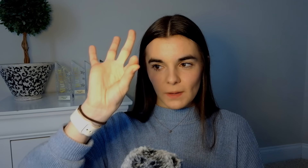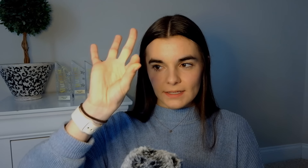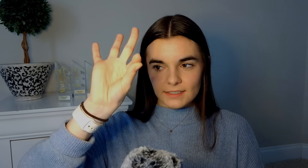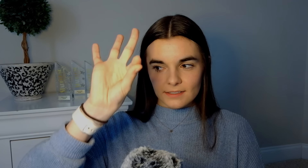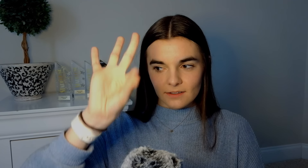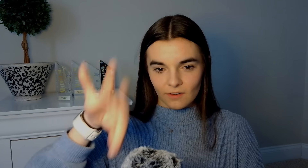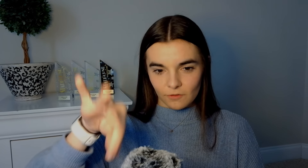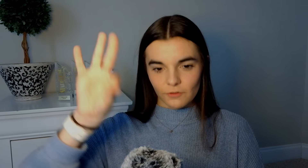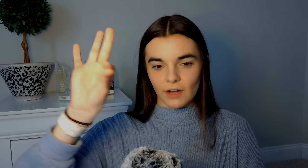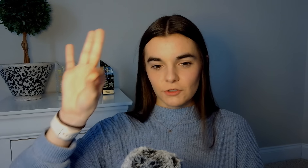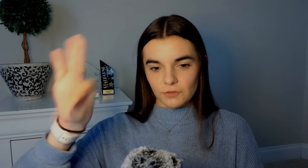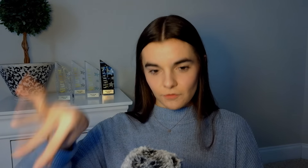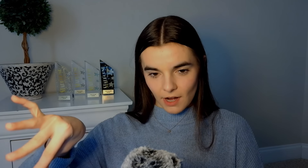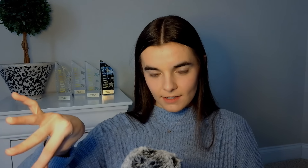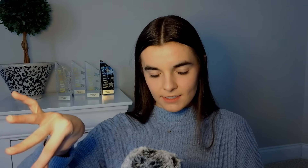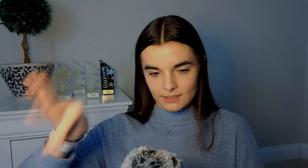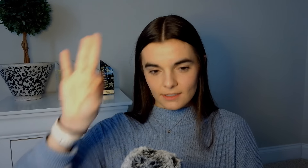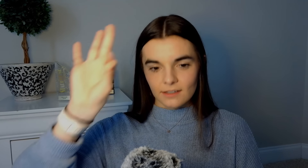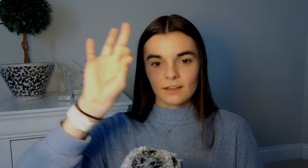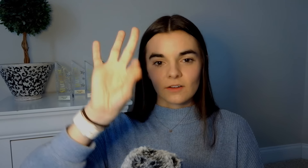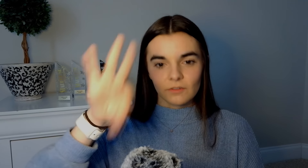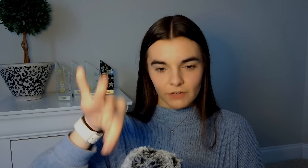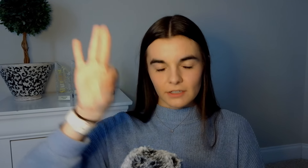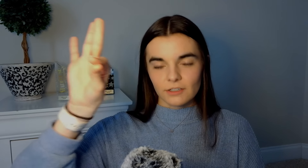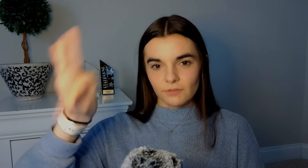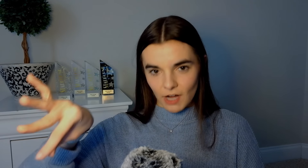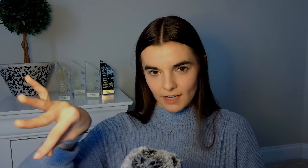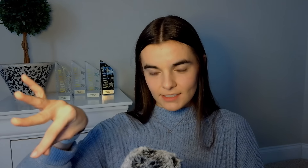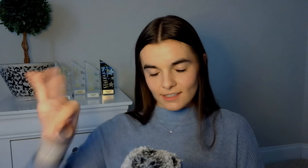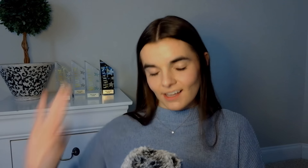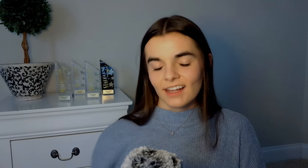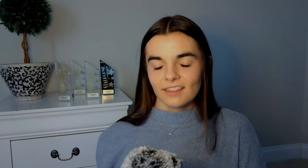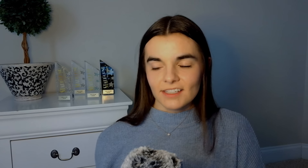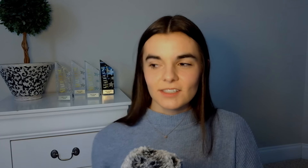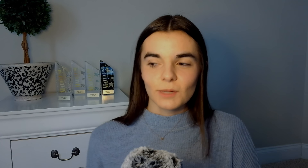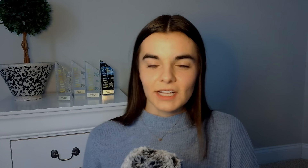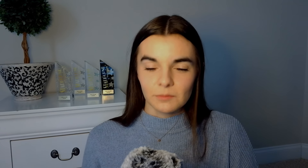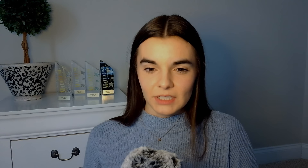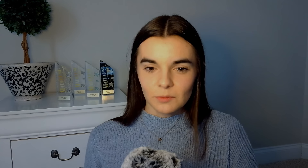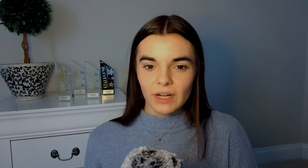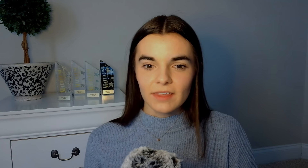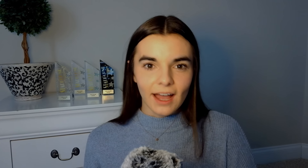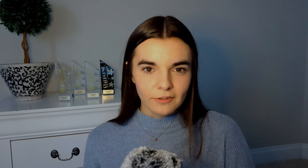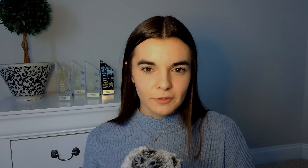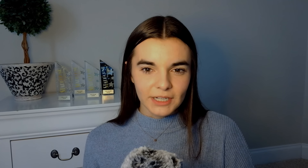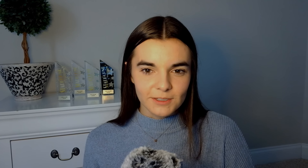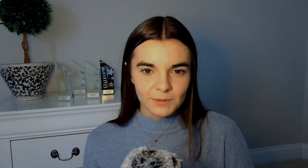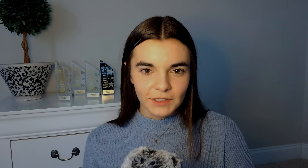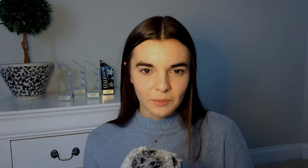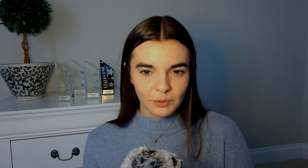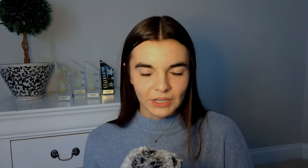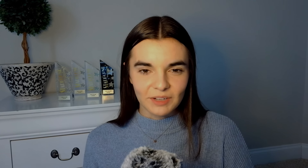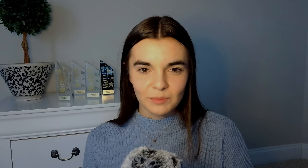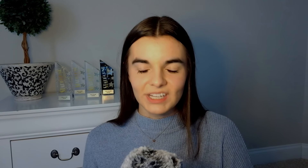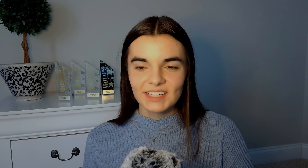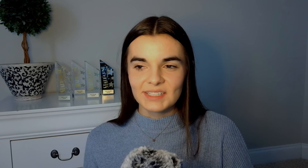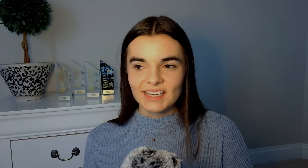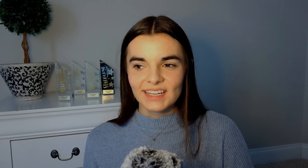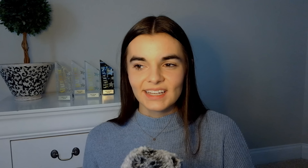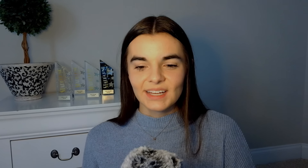twice. French fries. French fries. This is what I mean by the alphabet is really important, because there